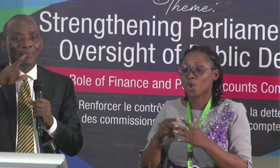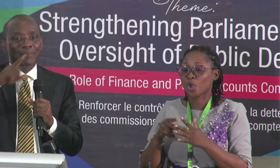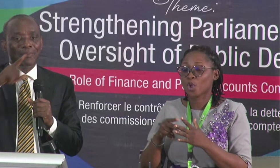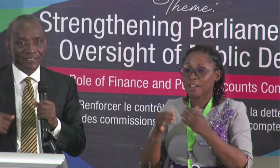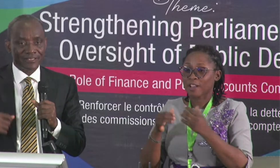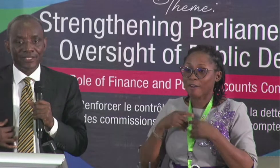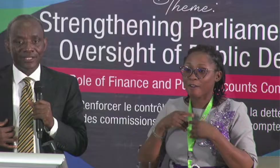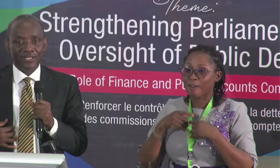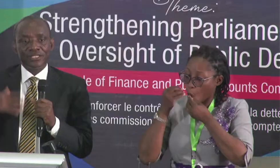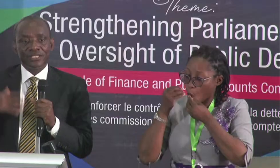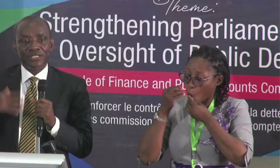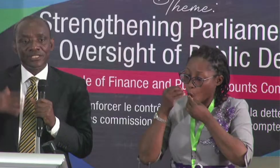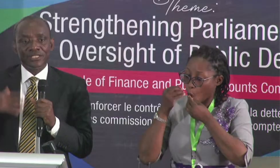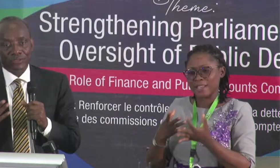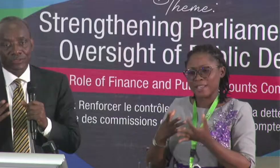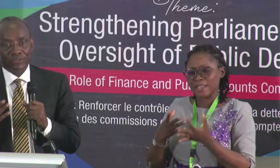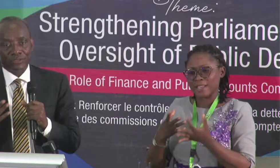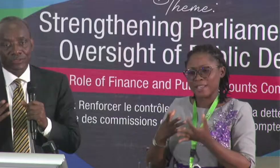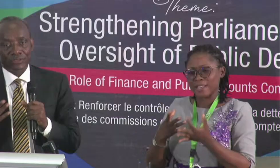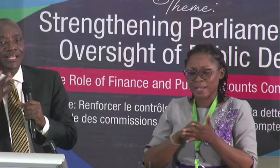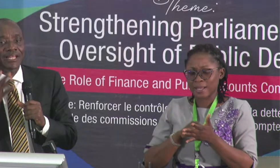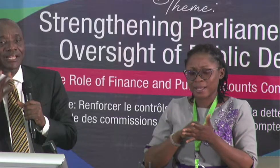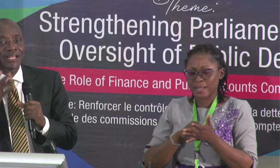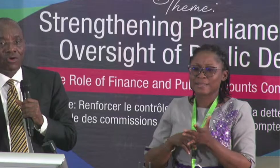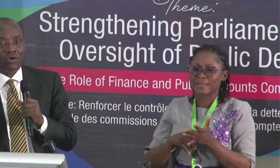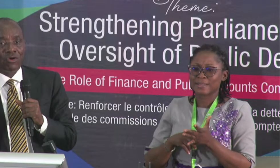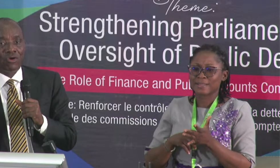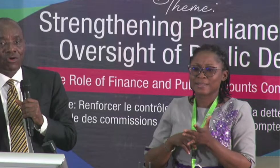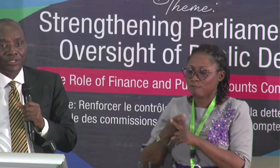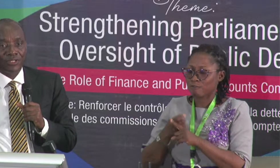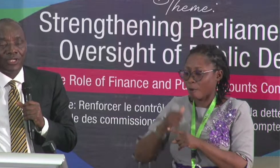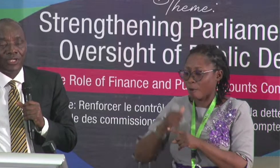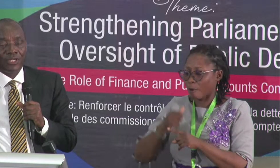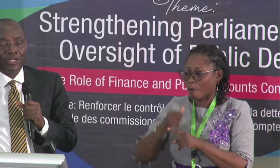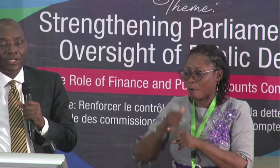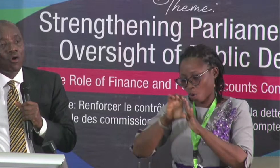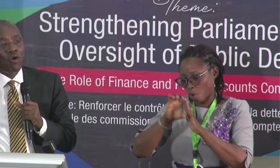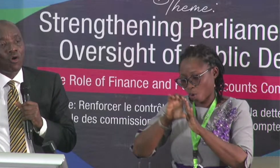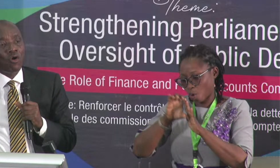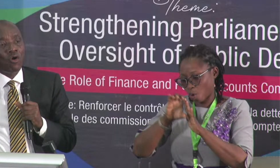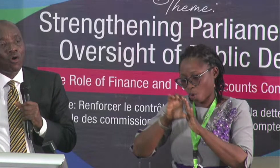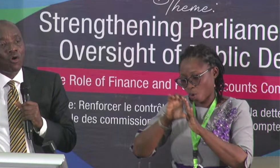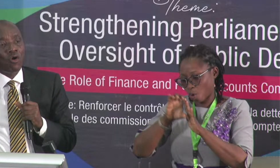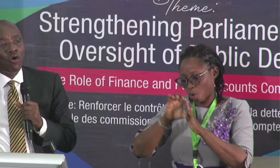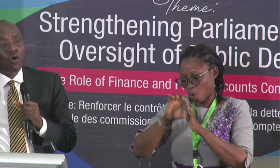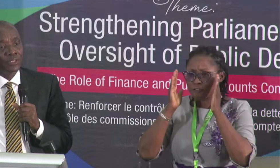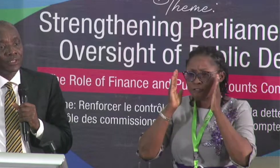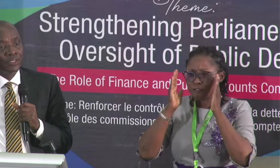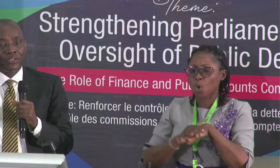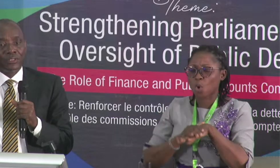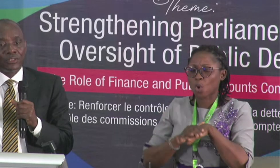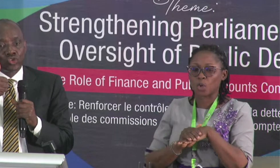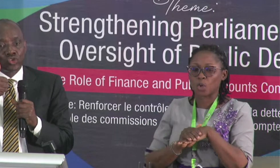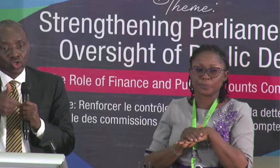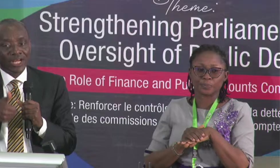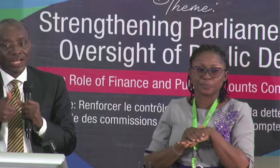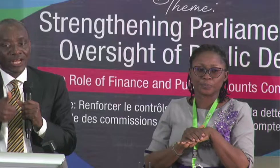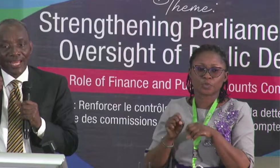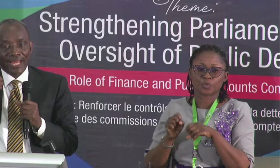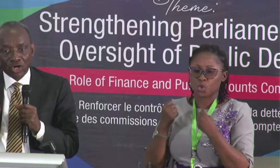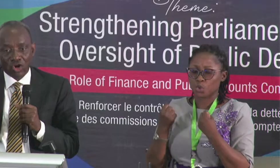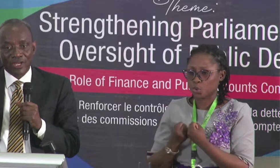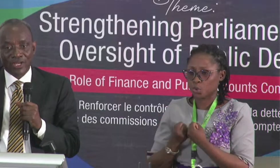important about this? This section was taken from the Indian constitutional section, and it focuses on